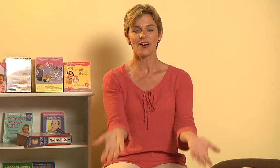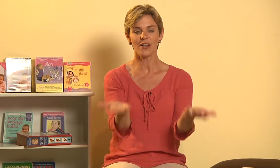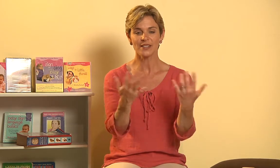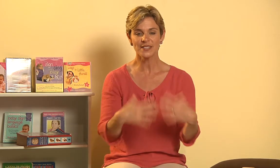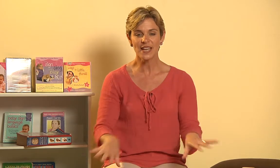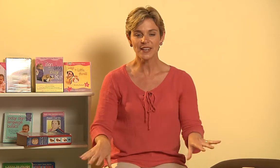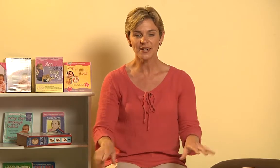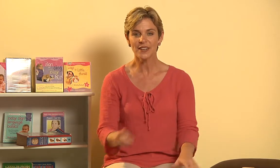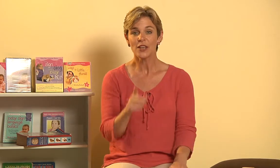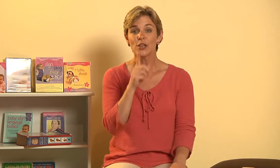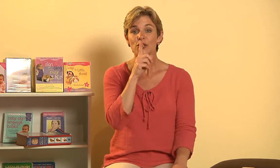All done.